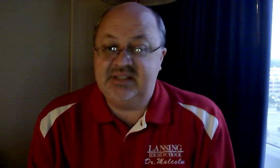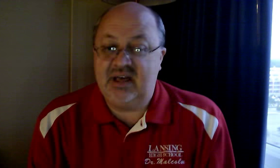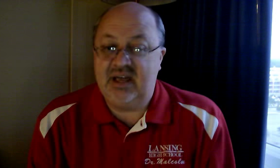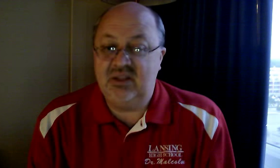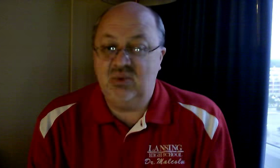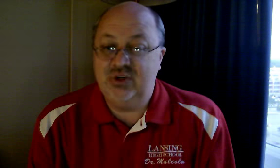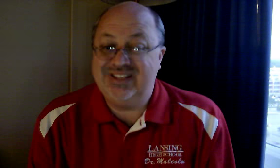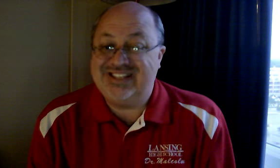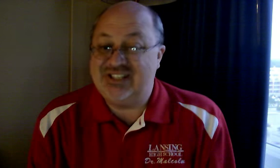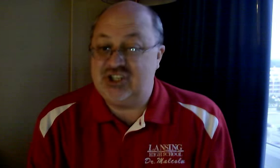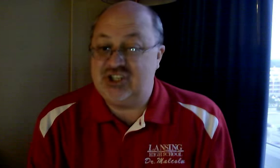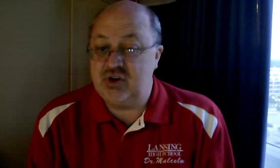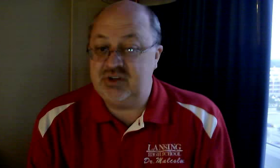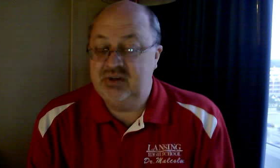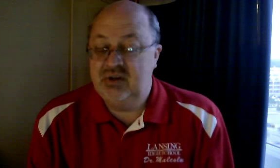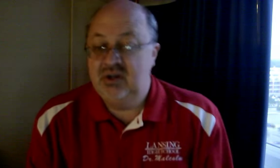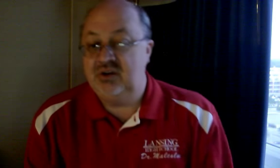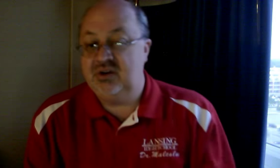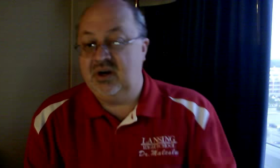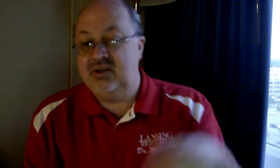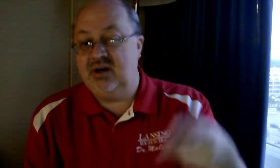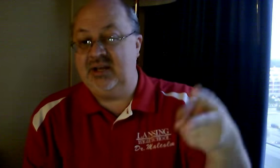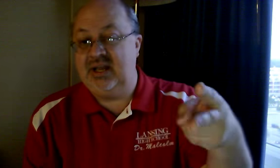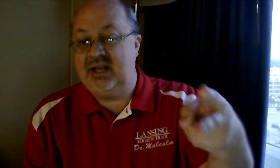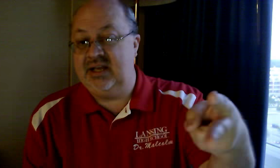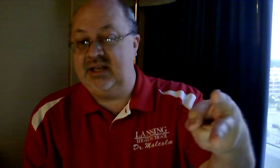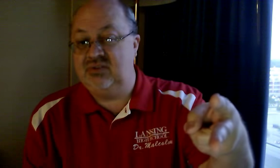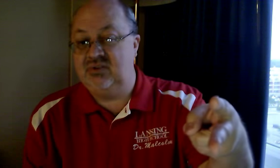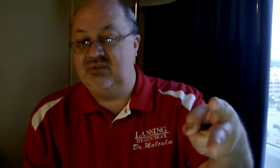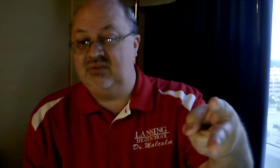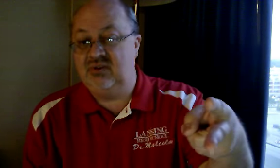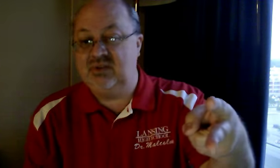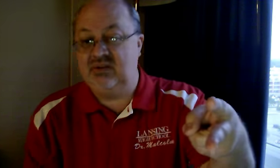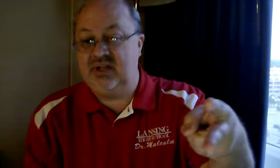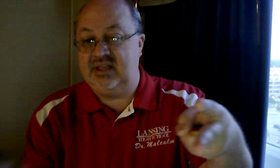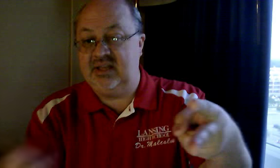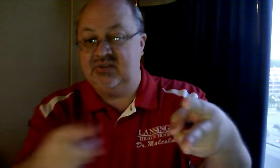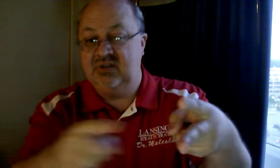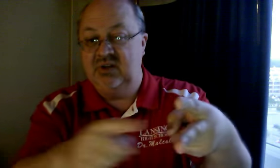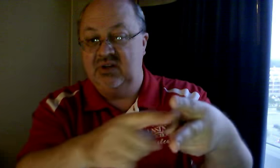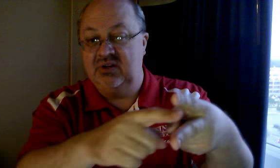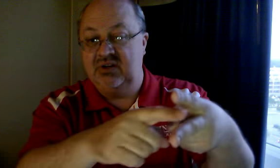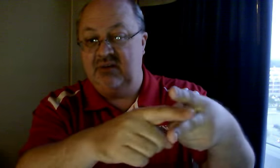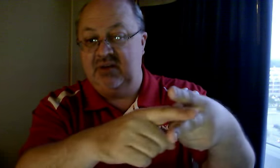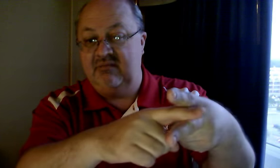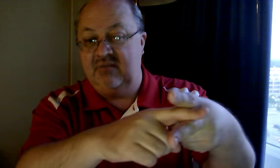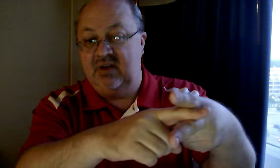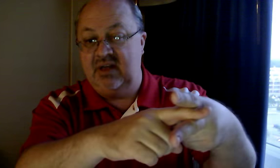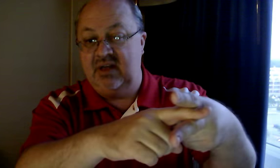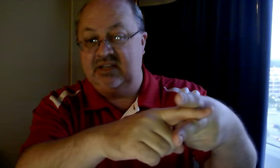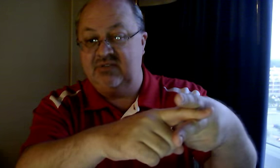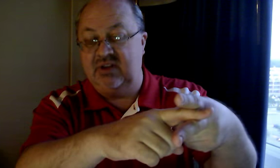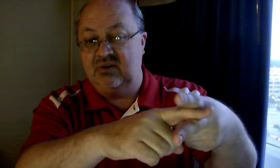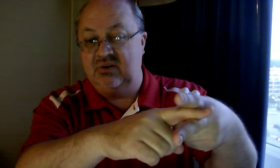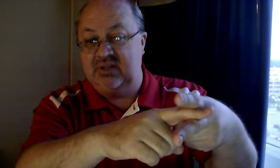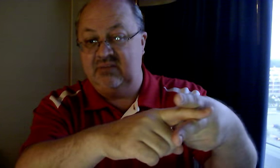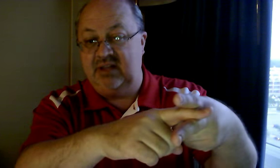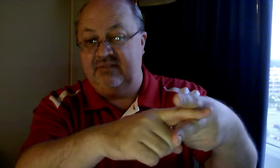sign the word start, your non-dominant hand has two fingers out like this. Your dominant index finger goes in the middle of it